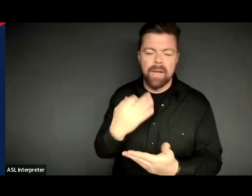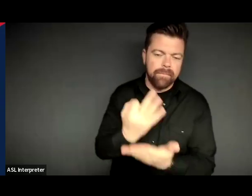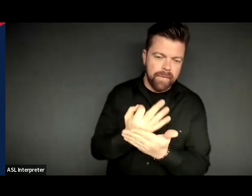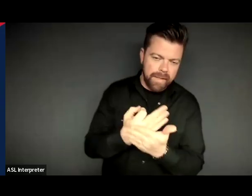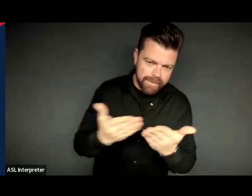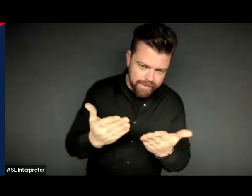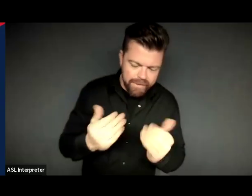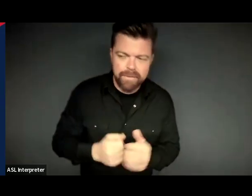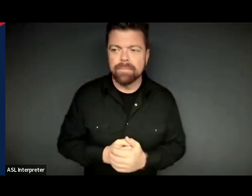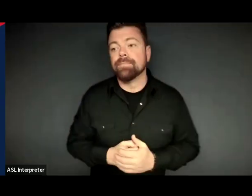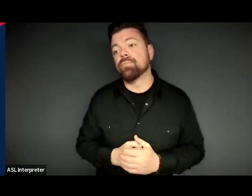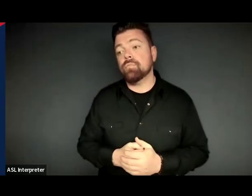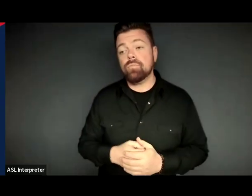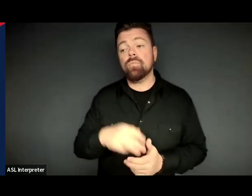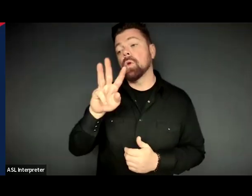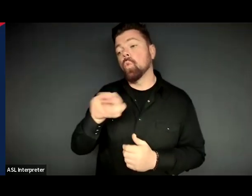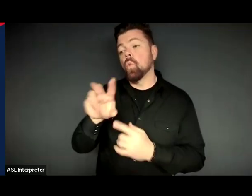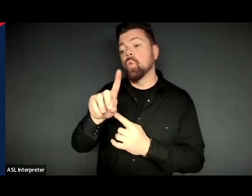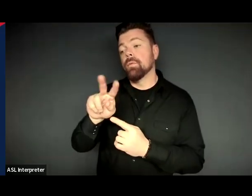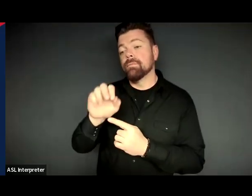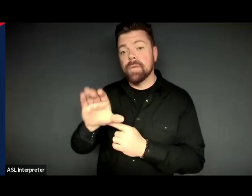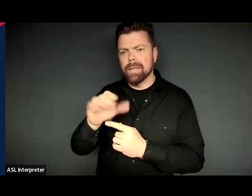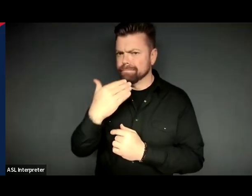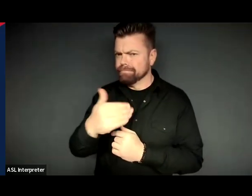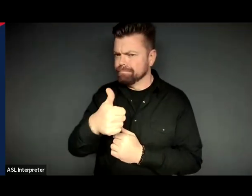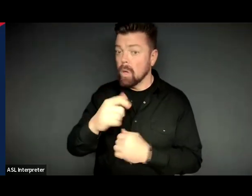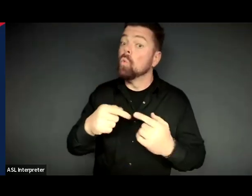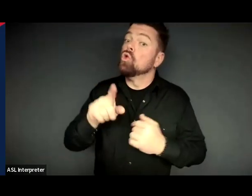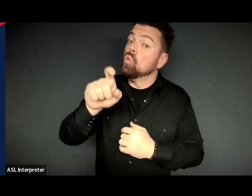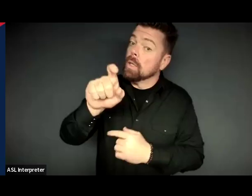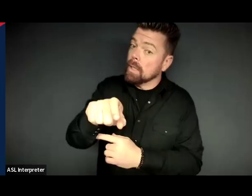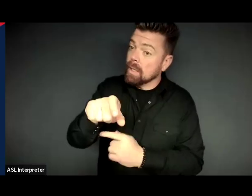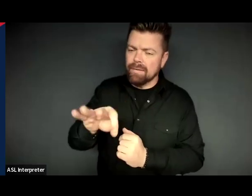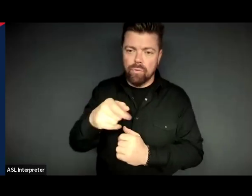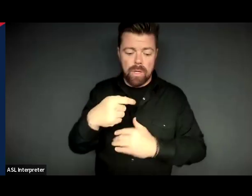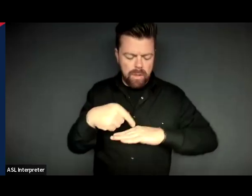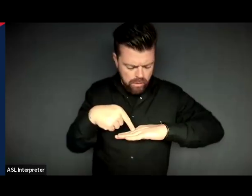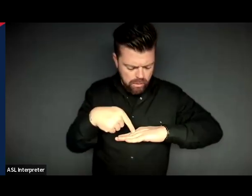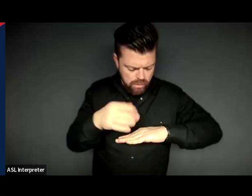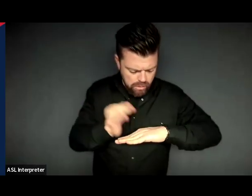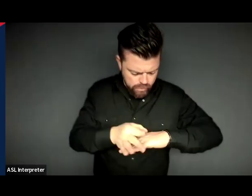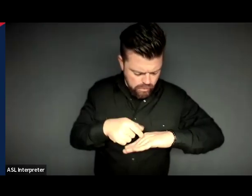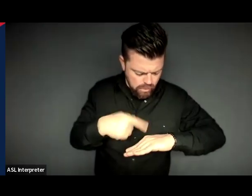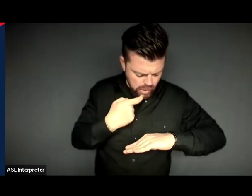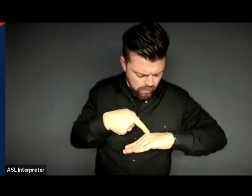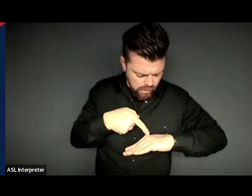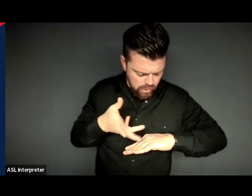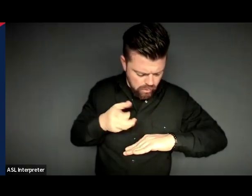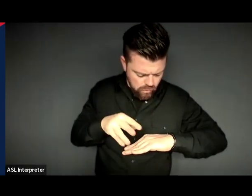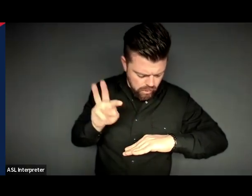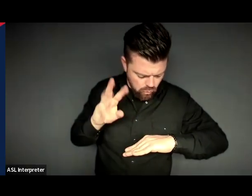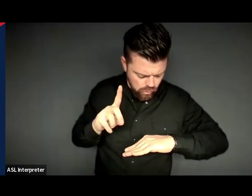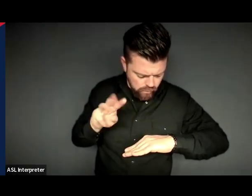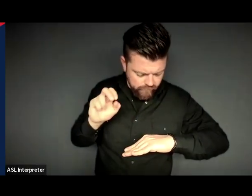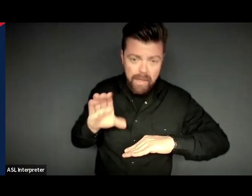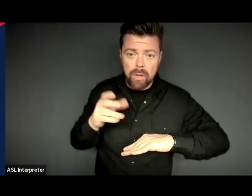stuff. But yeah, the wound vac is really good when you need it. So if you have a red spot, you don't want the wound vac on it because that's closed